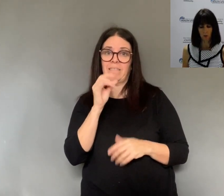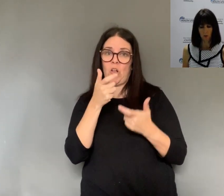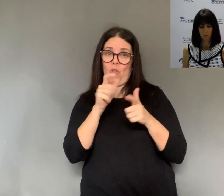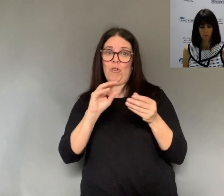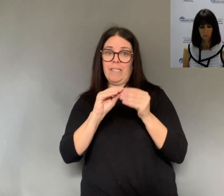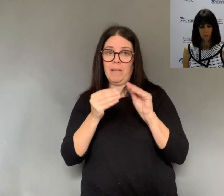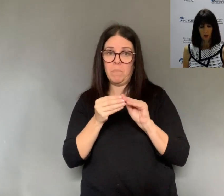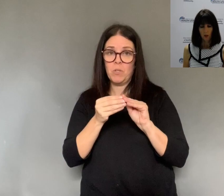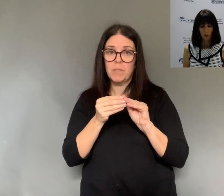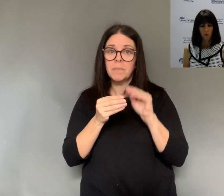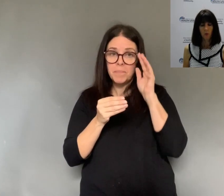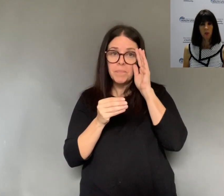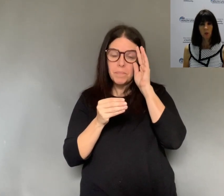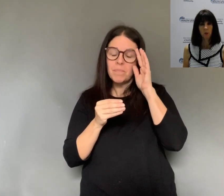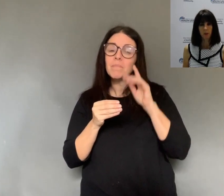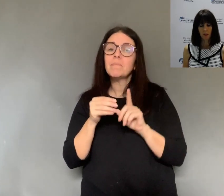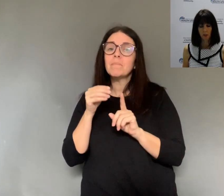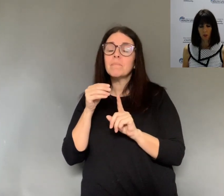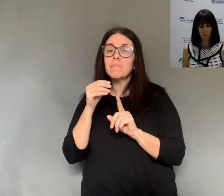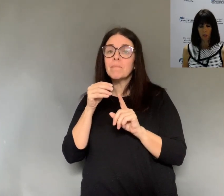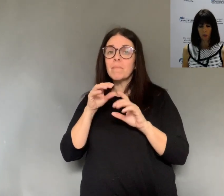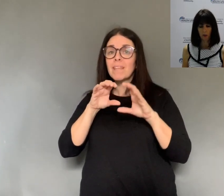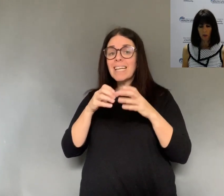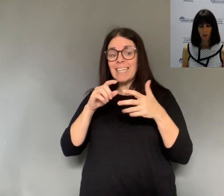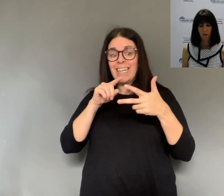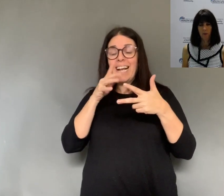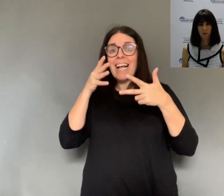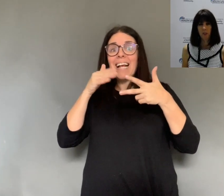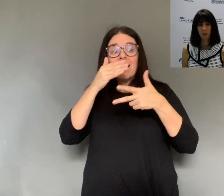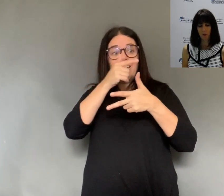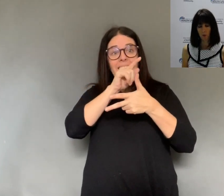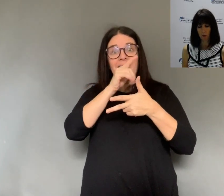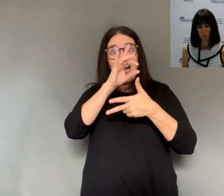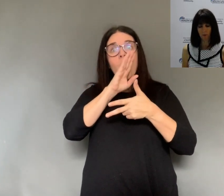and older. 42% are male, and